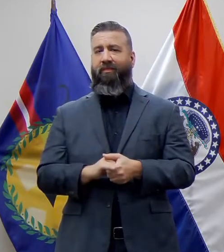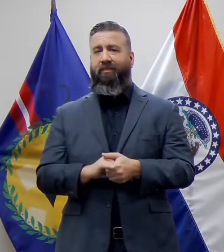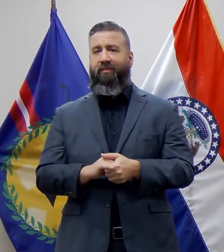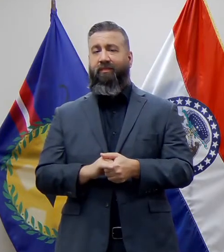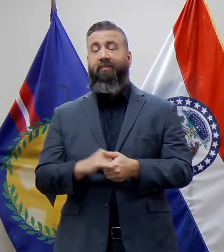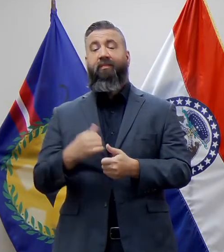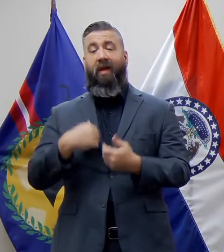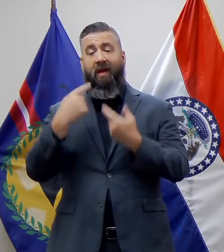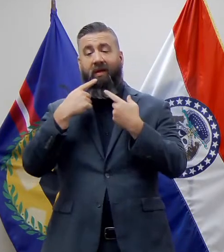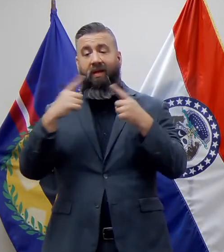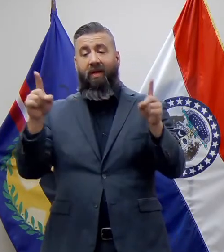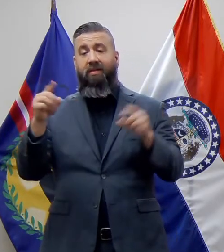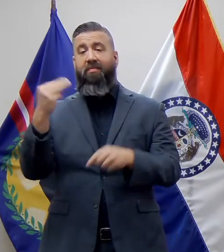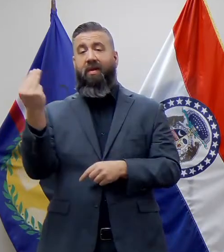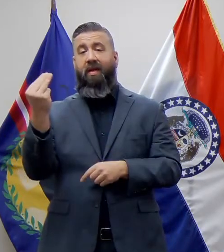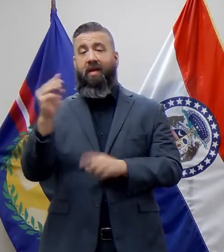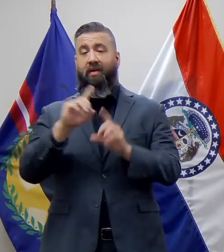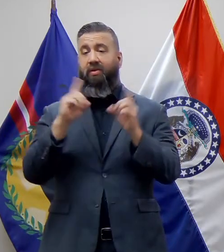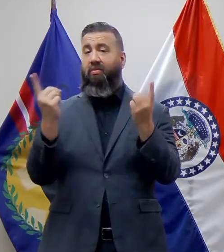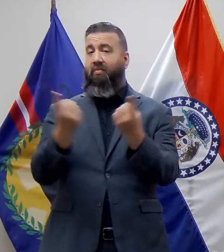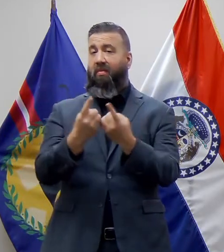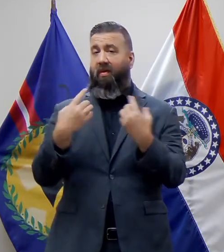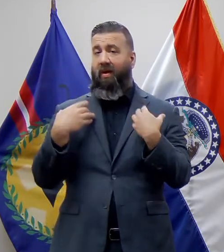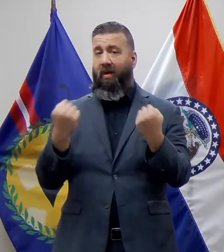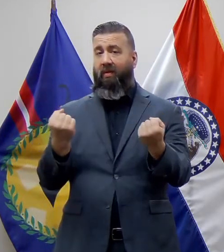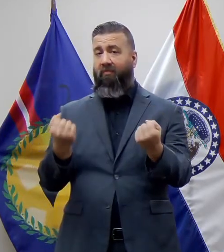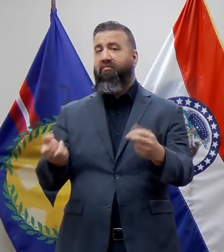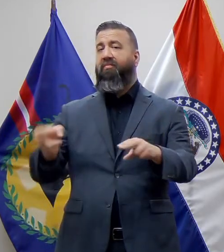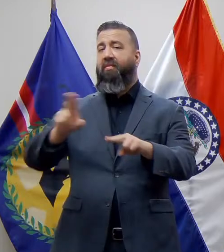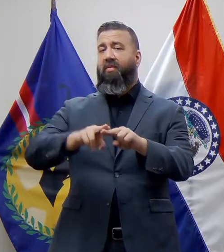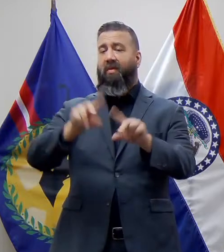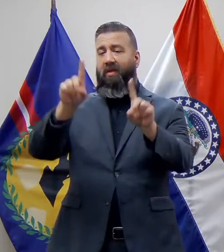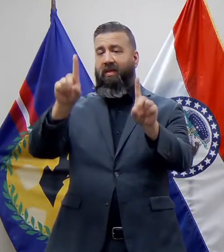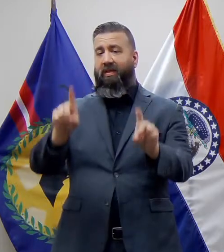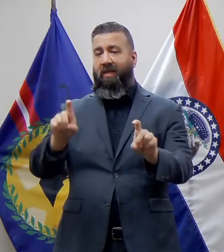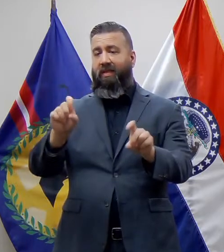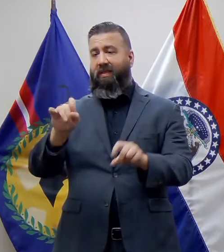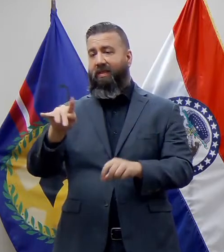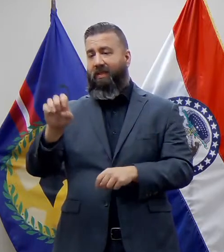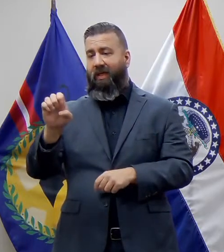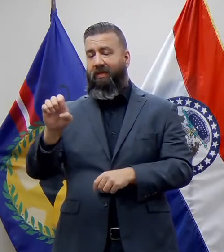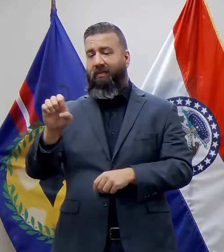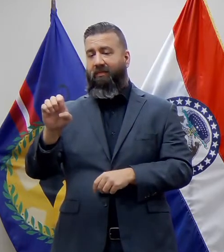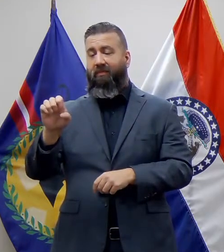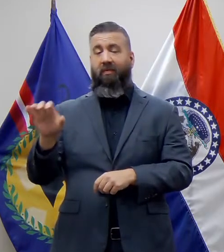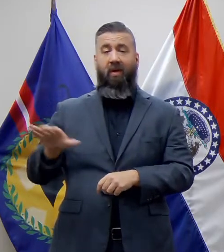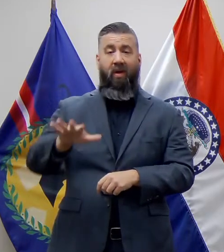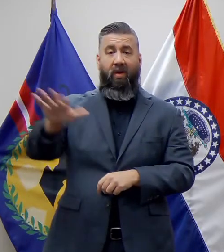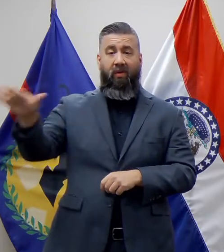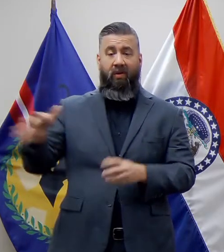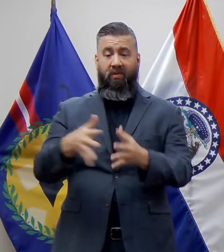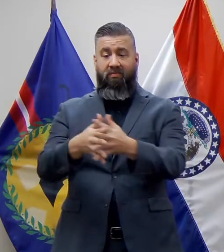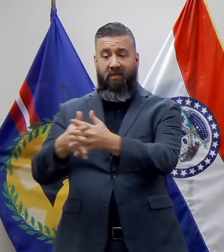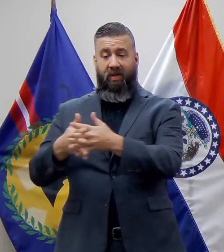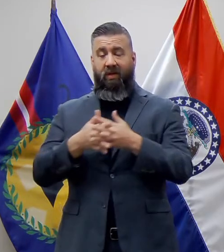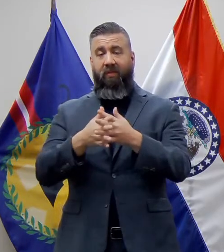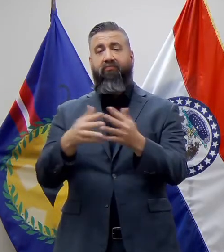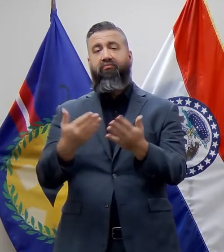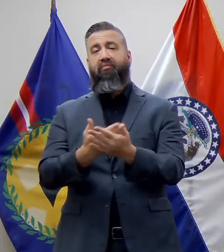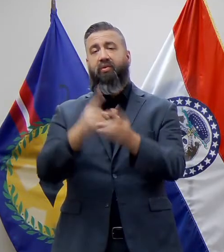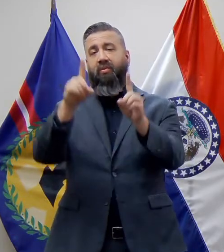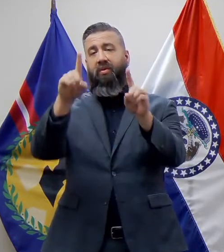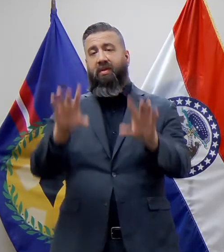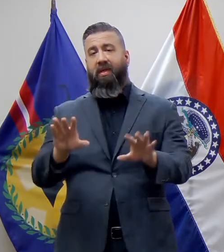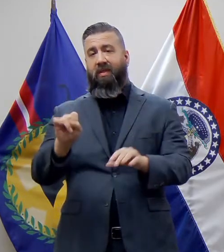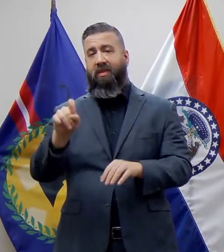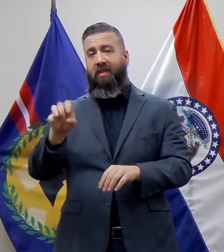announced Monday that the Department of Public Health is increasing its testing capacity, and across the country, testing sites are opening up to meet the